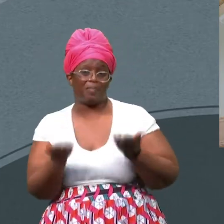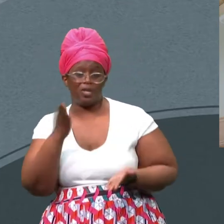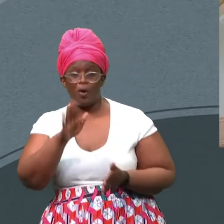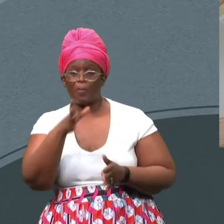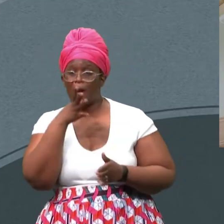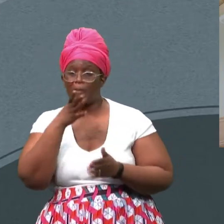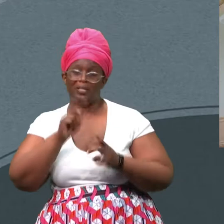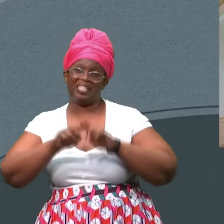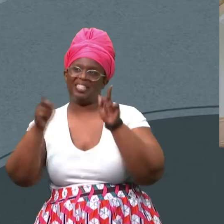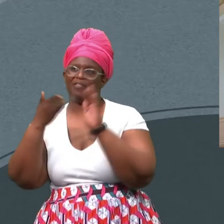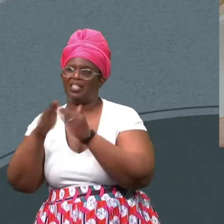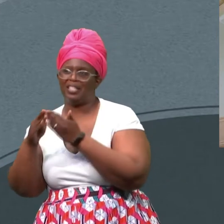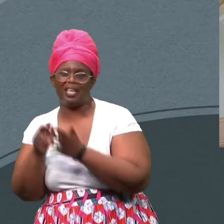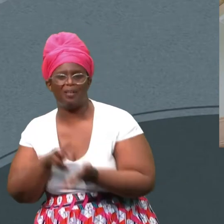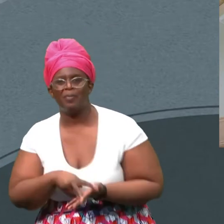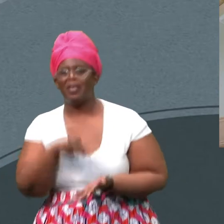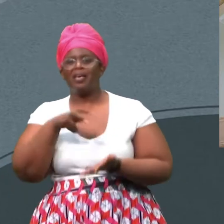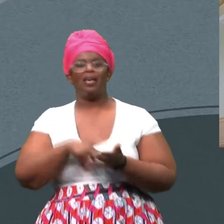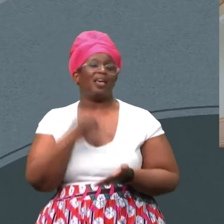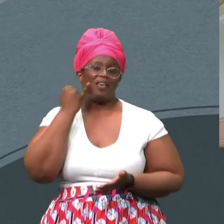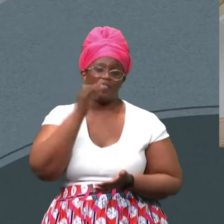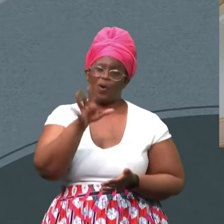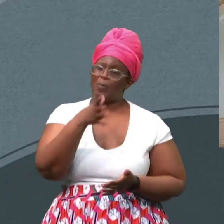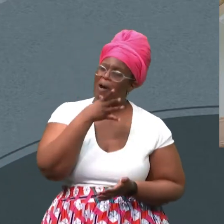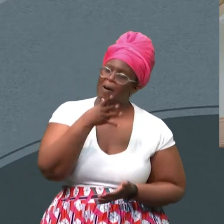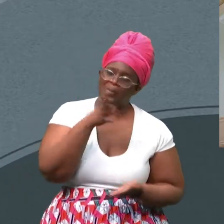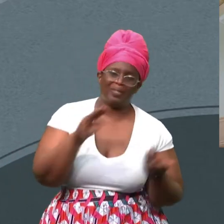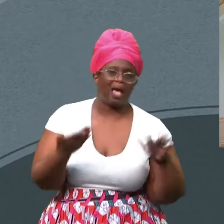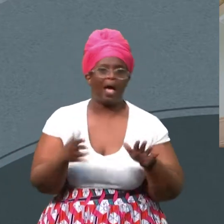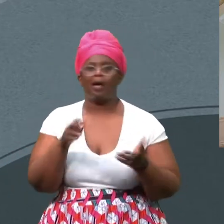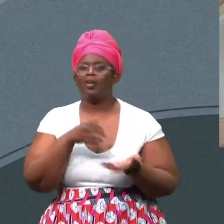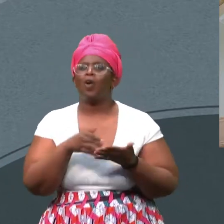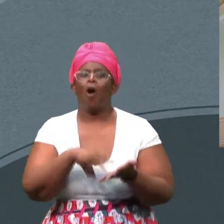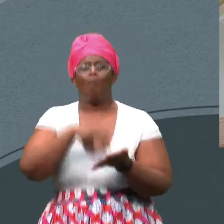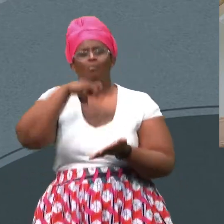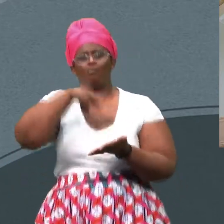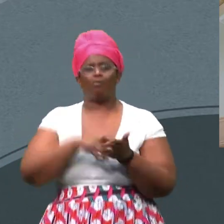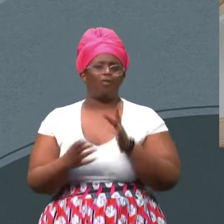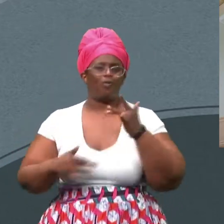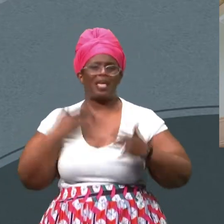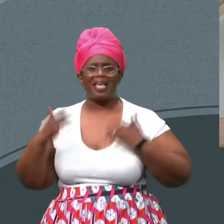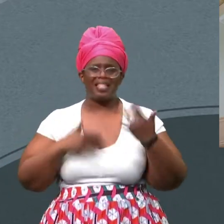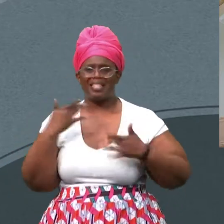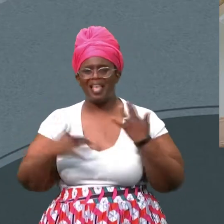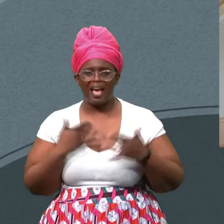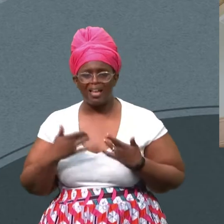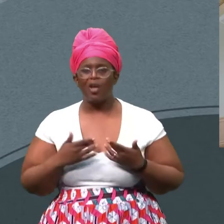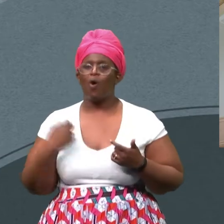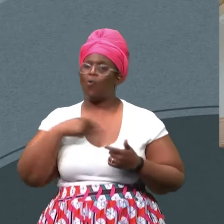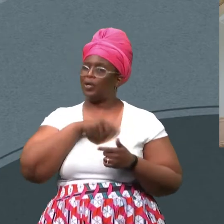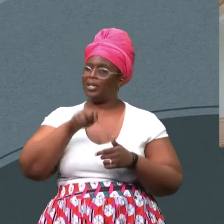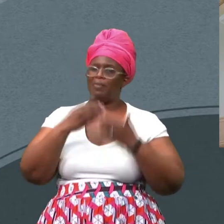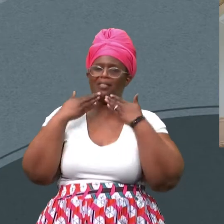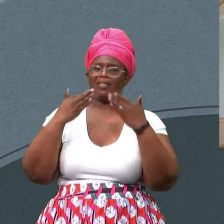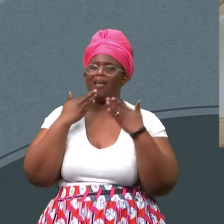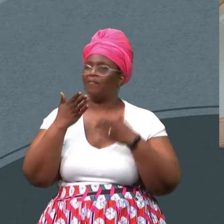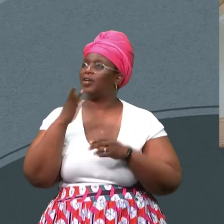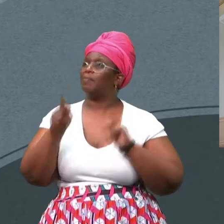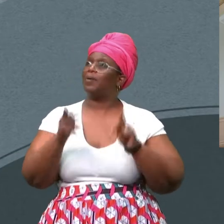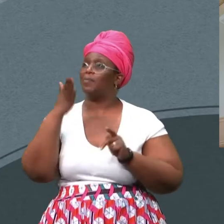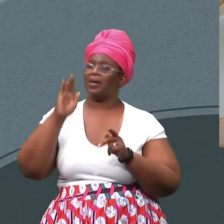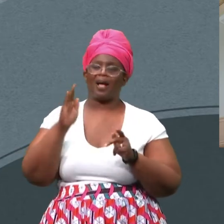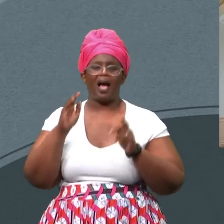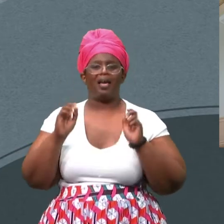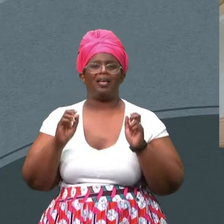Leap if she's gone on to be with the Lord. Leap because we ought to be thankful to God for who he has already placed in my life. And then